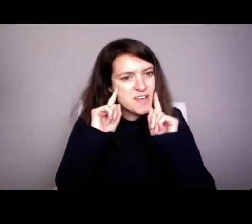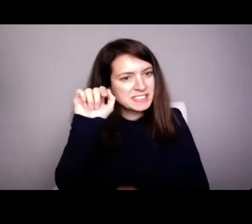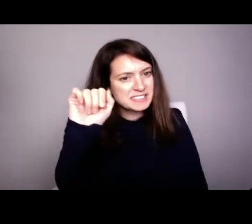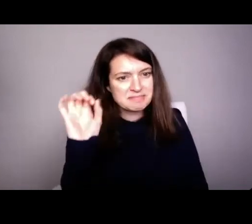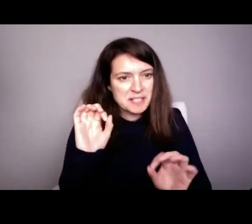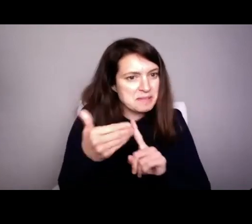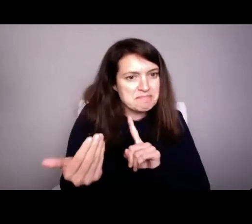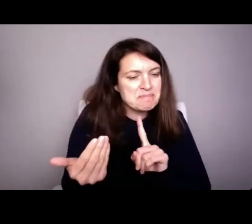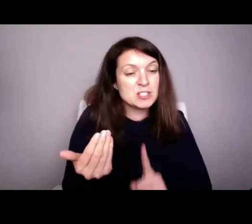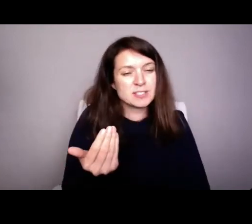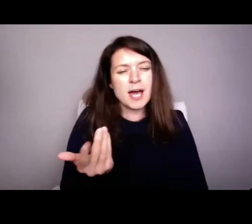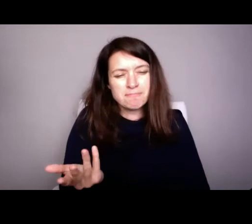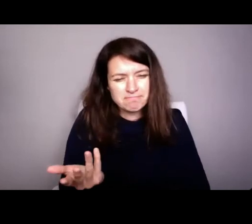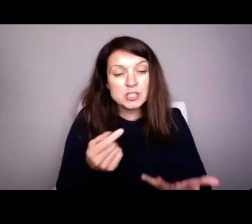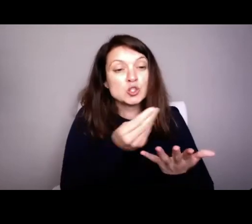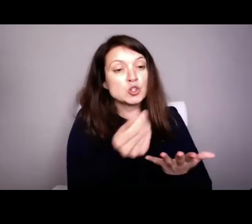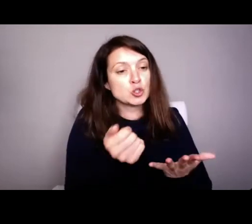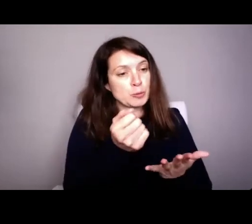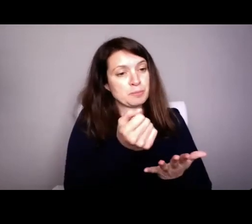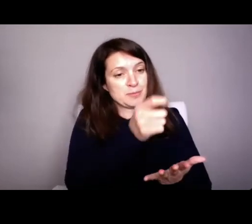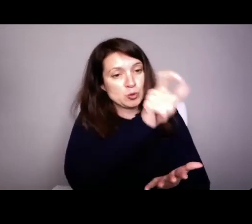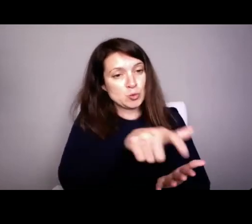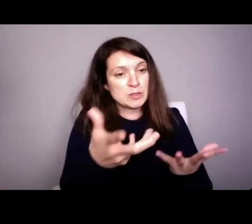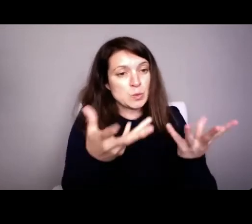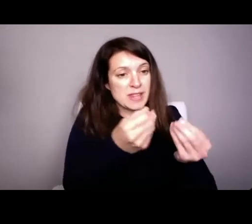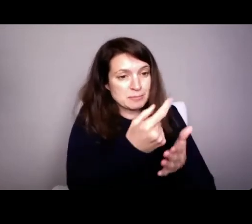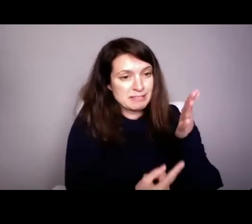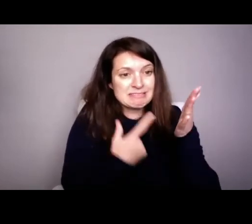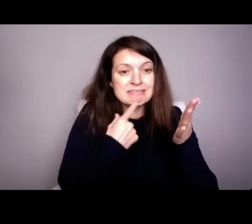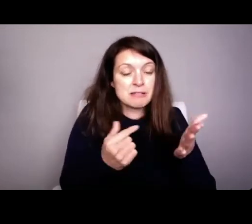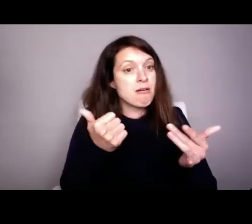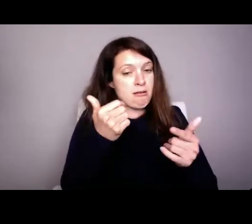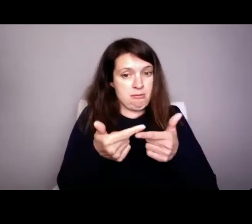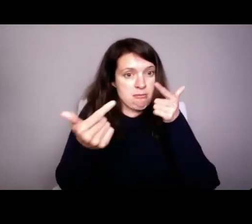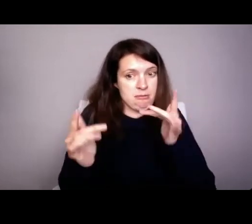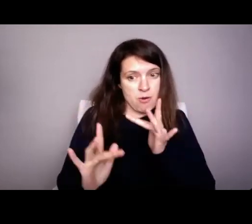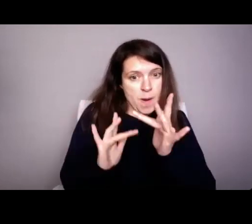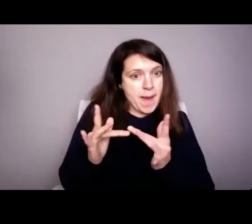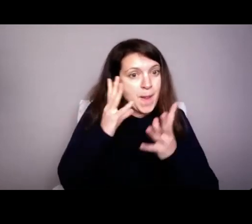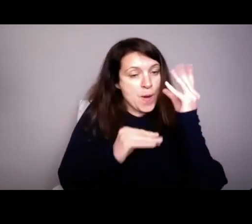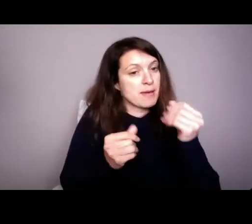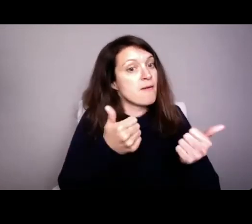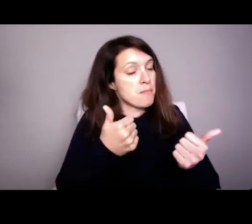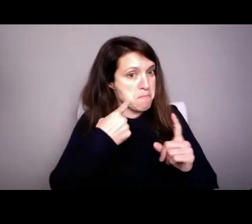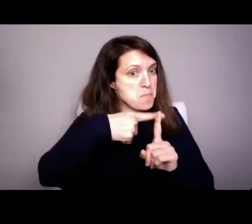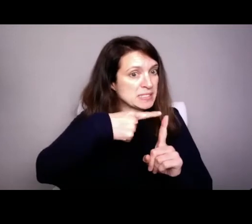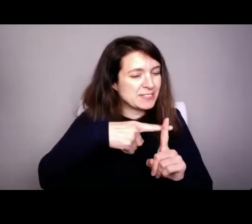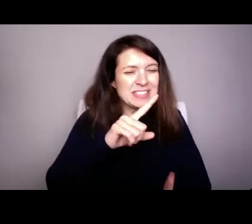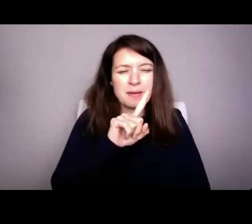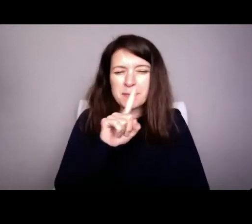that some disabled students have seen the benefits of online learning, there are still issues in the